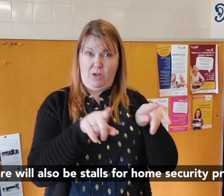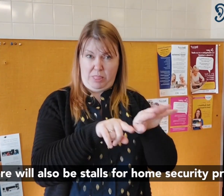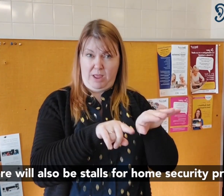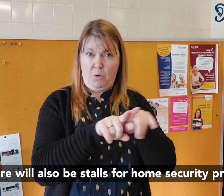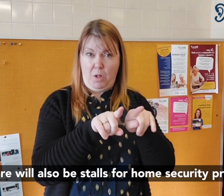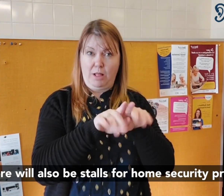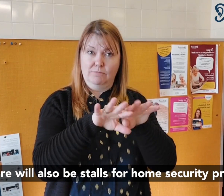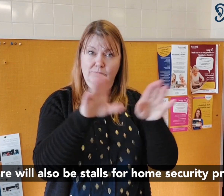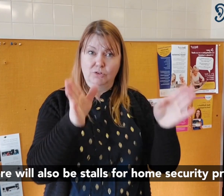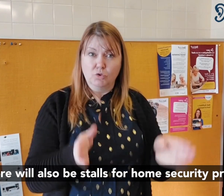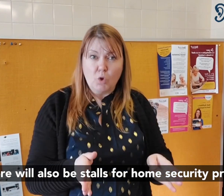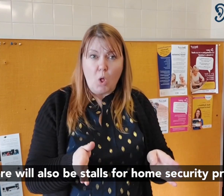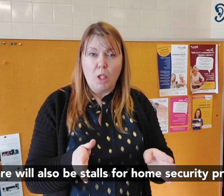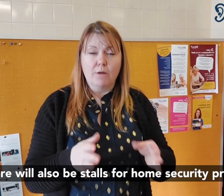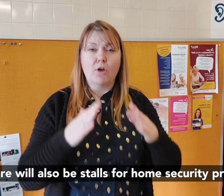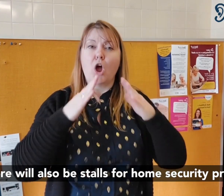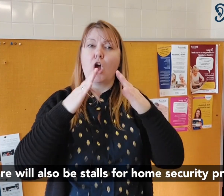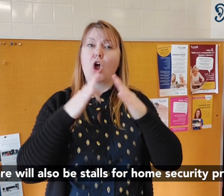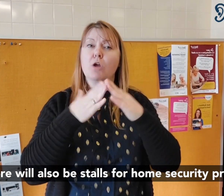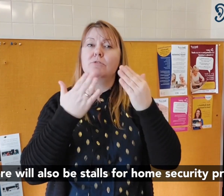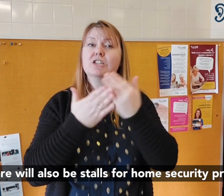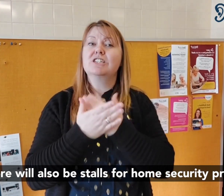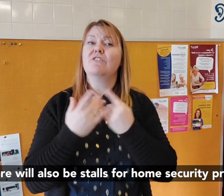There will also be stalls for home security products.